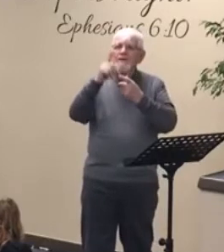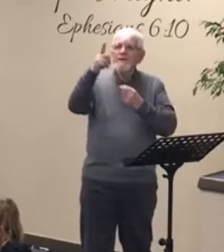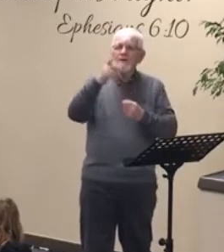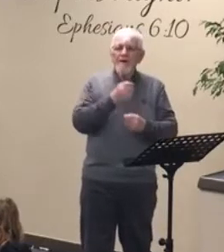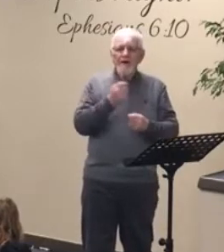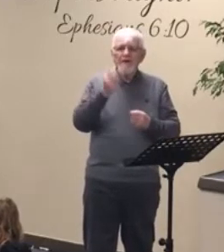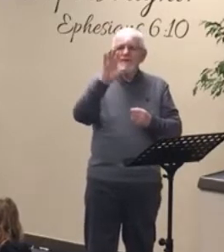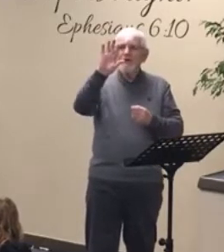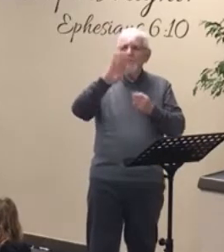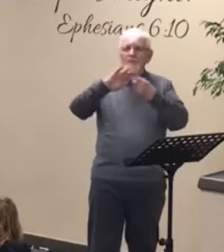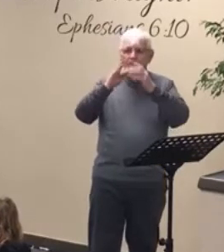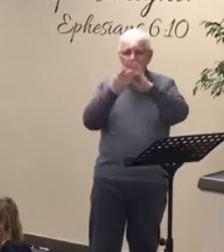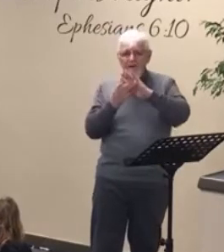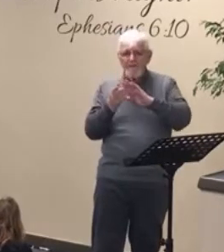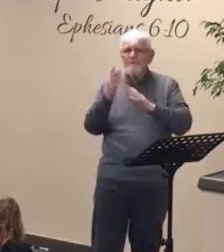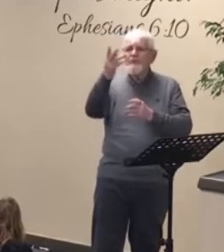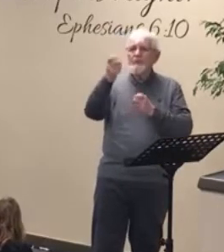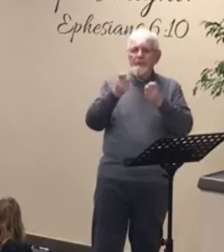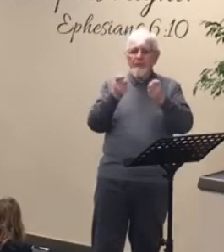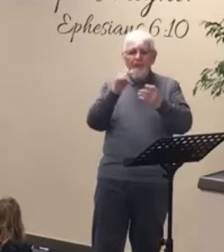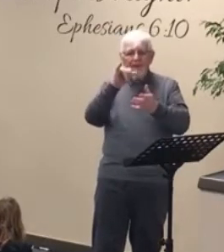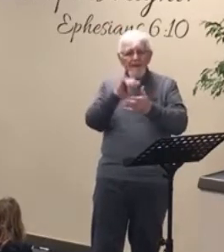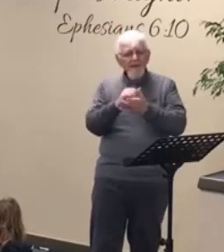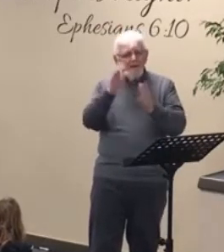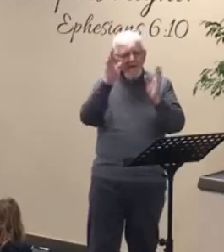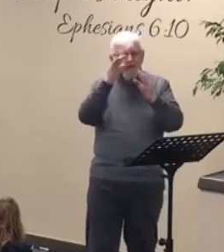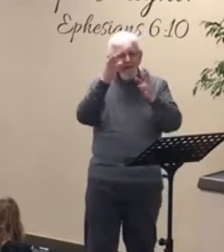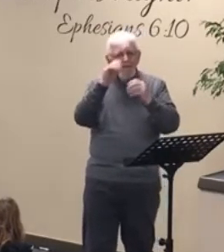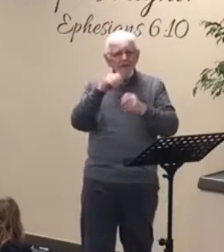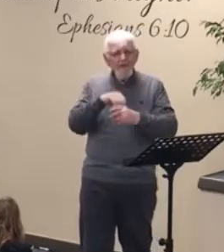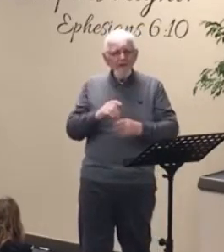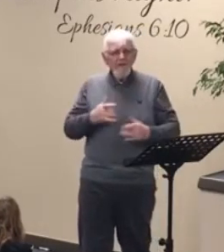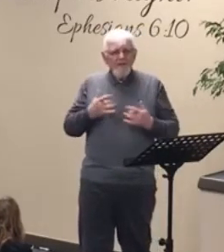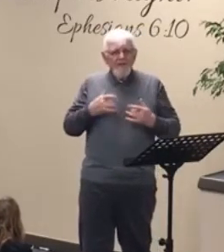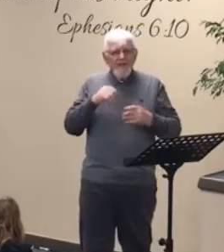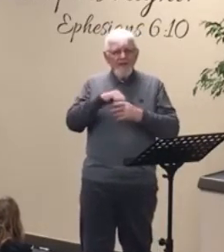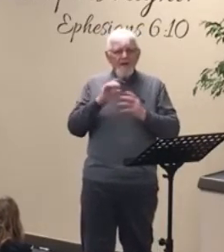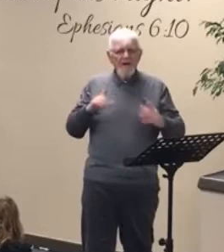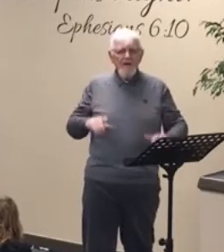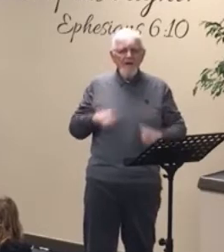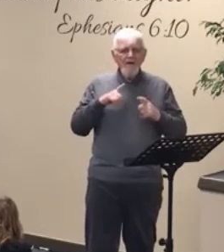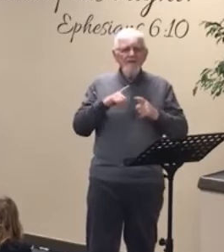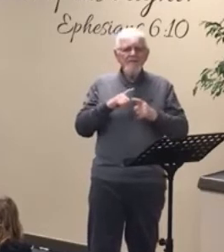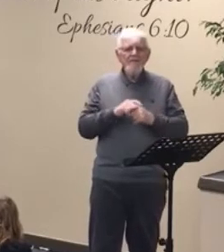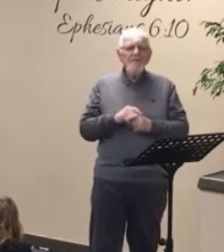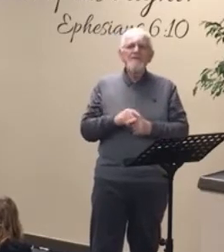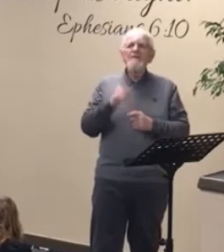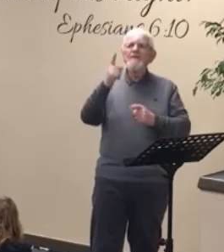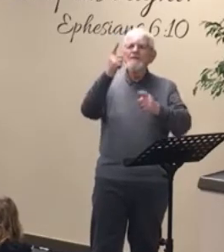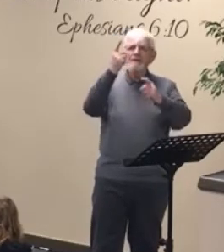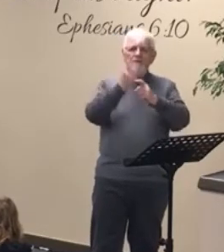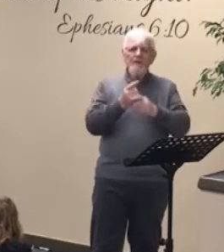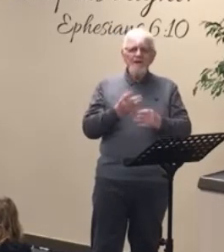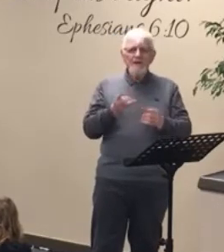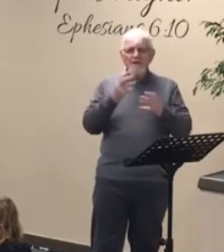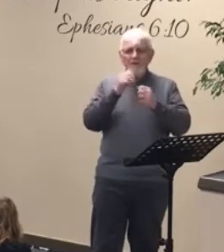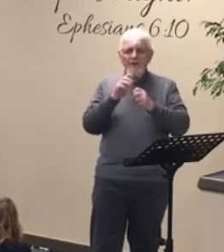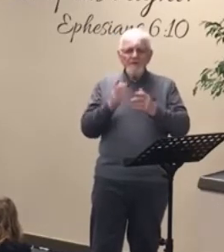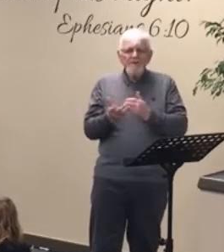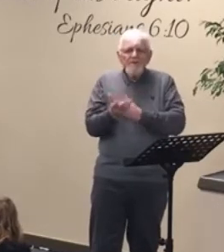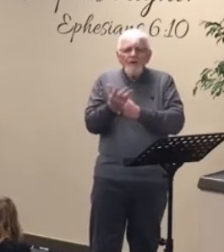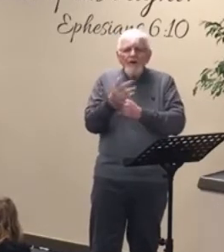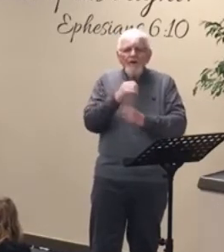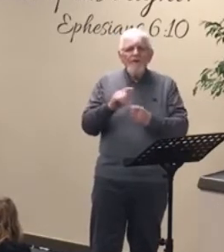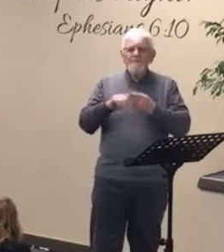at your feet and let you handle them. And let you deal in our life the way that you see fit. Lord, I ask you please bless this morning,